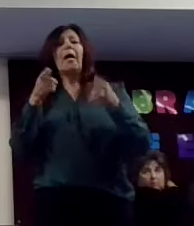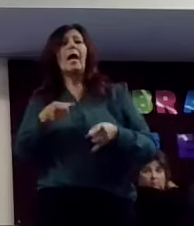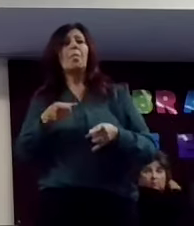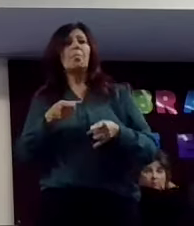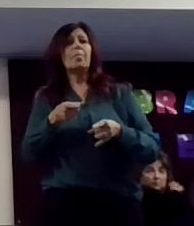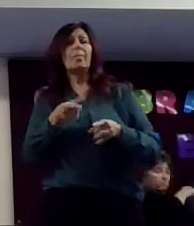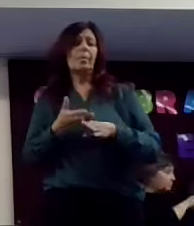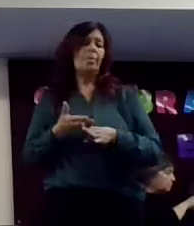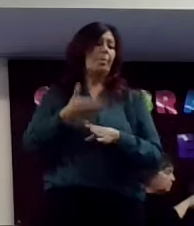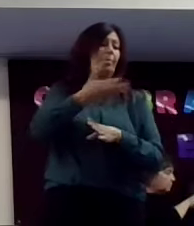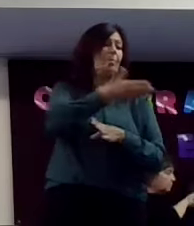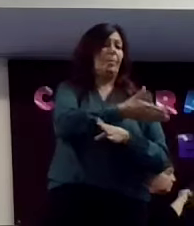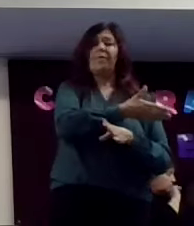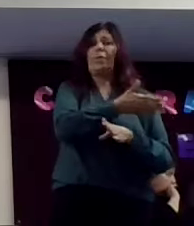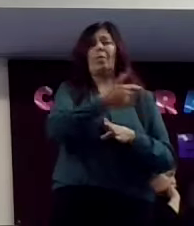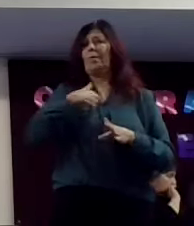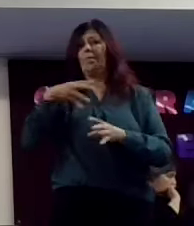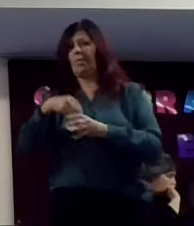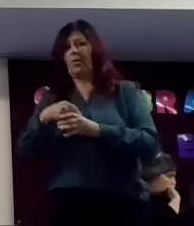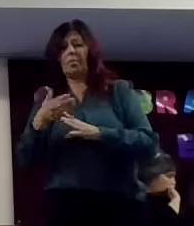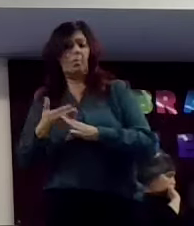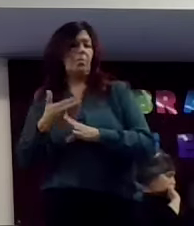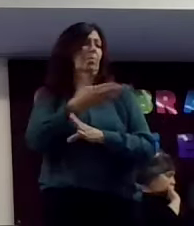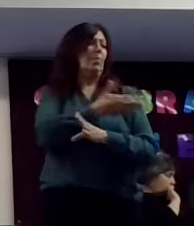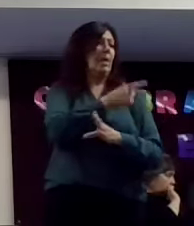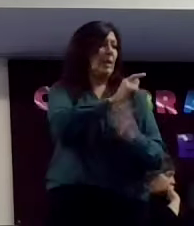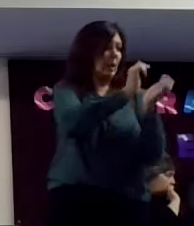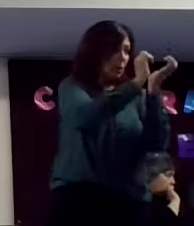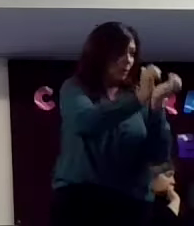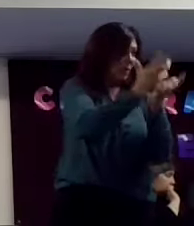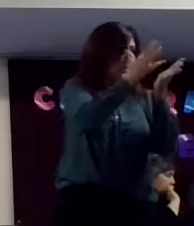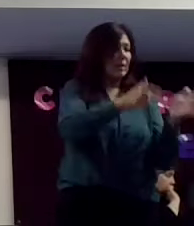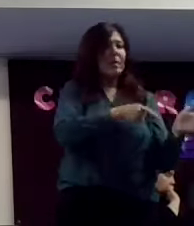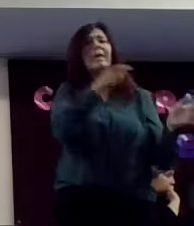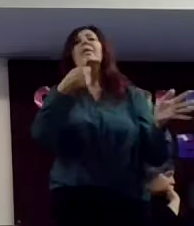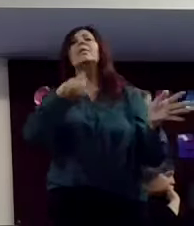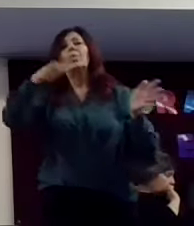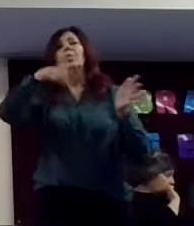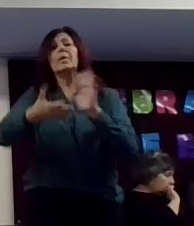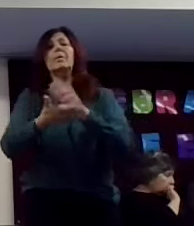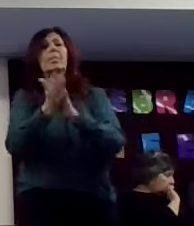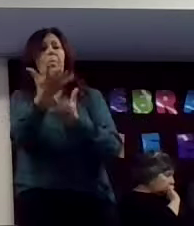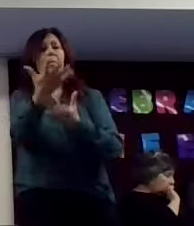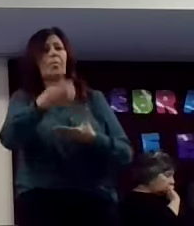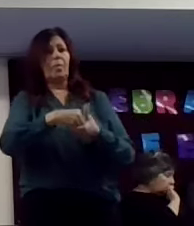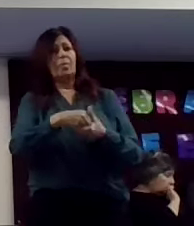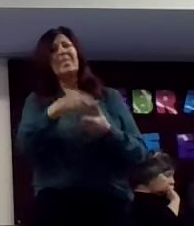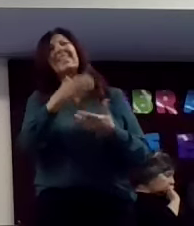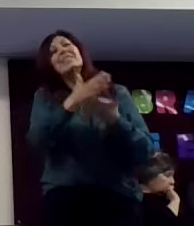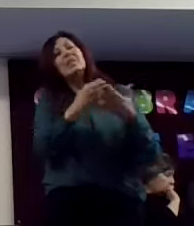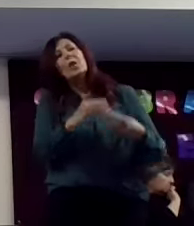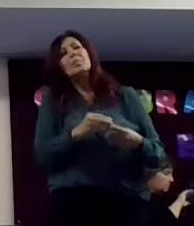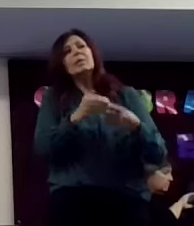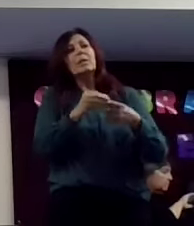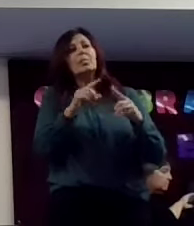happen before we even get involved. We get involved after the police have made an arrest for the most part. There's some exceptions to